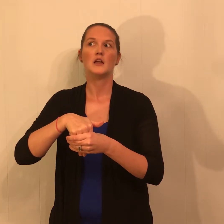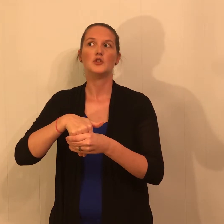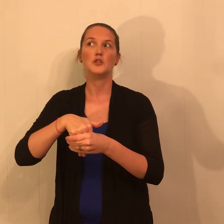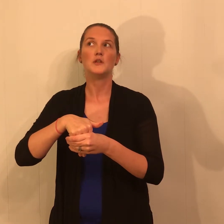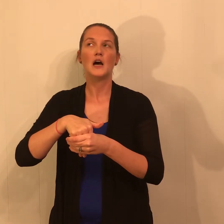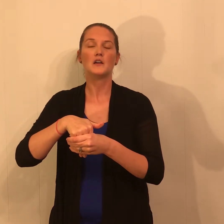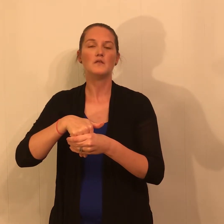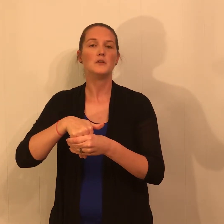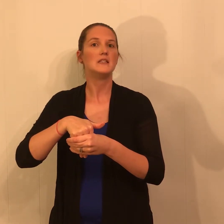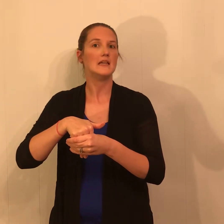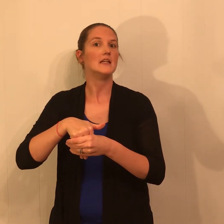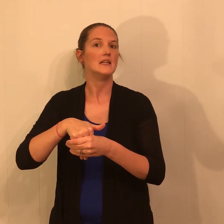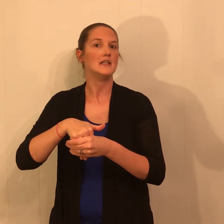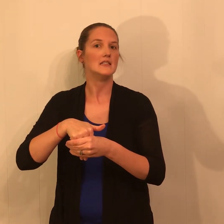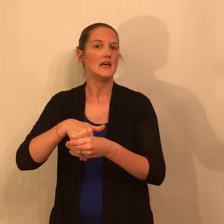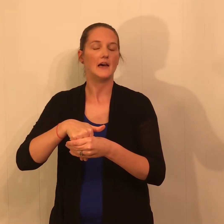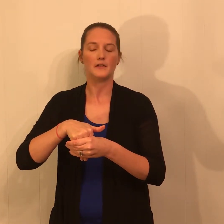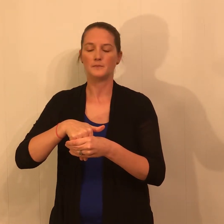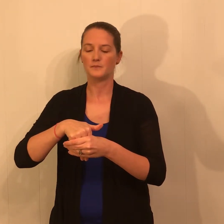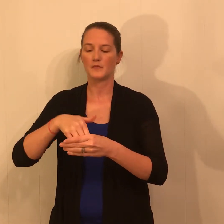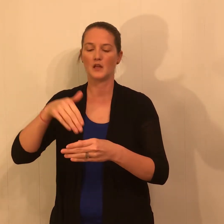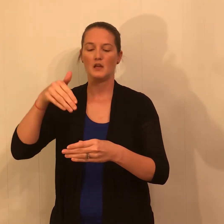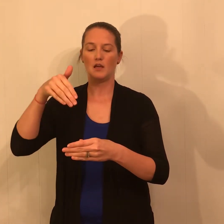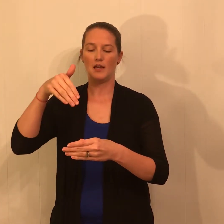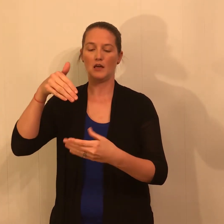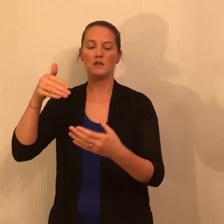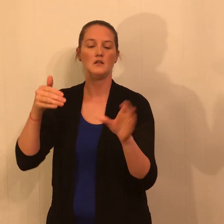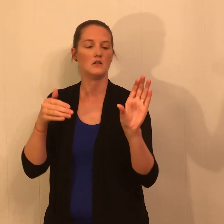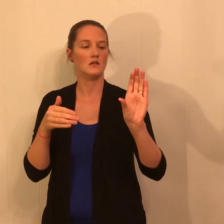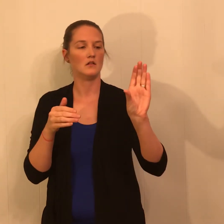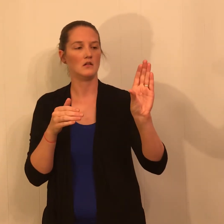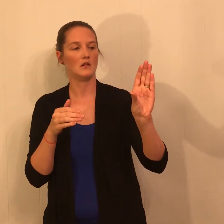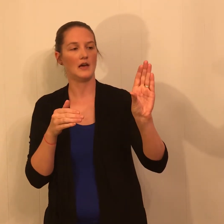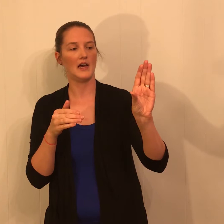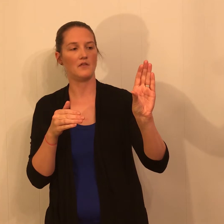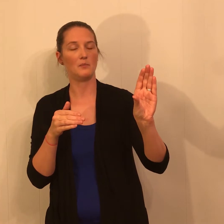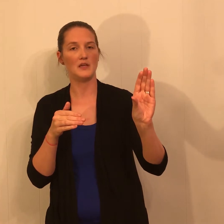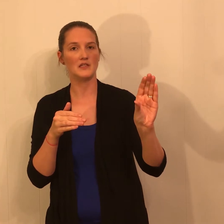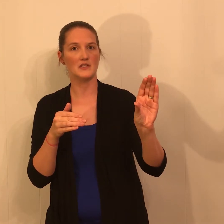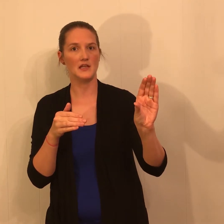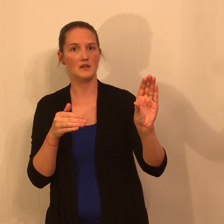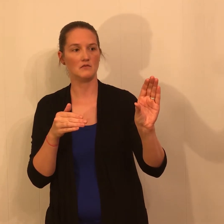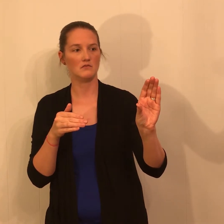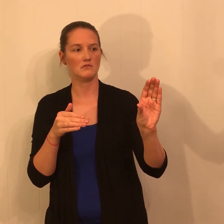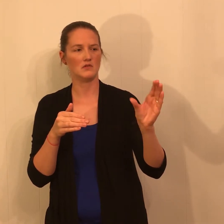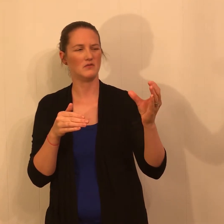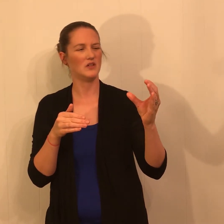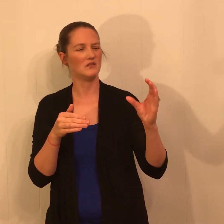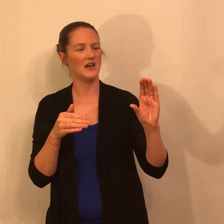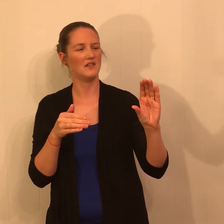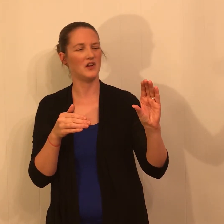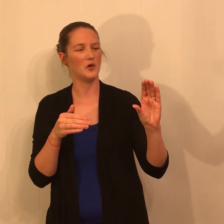Do not confuse in and inside. In, I have a bent C, kind of an open